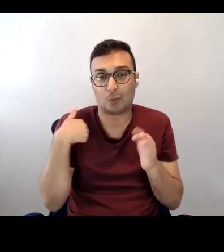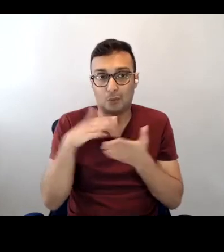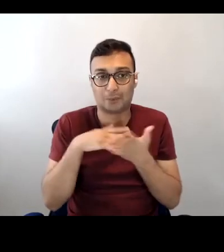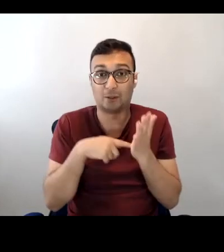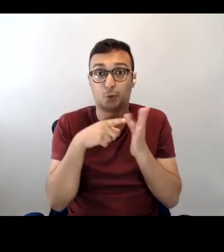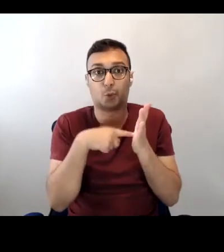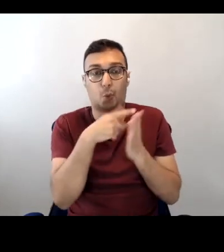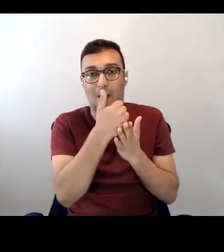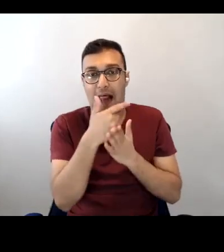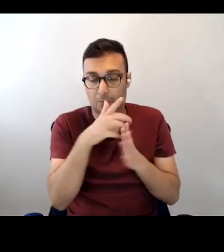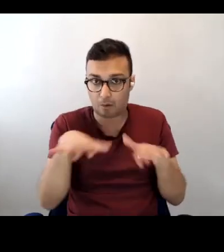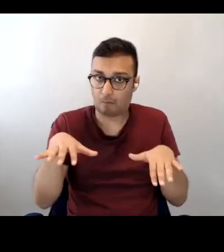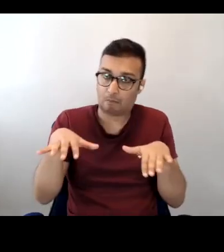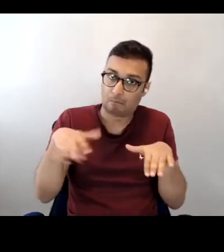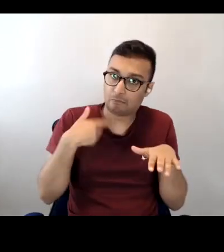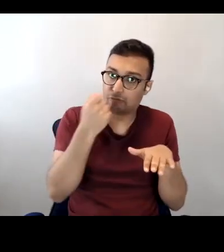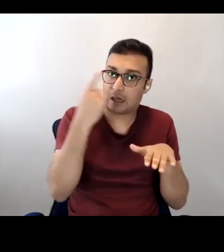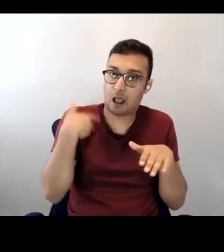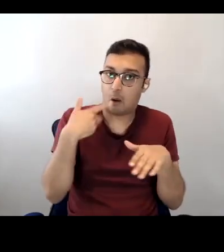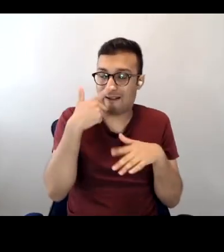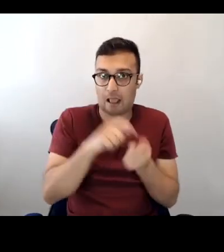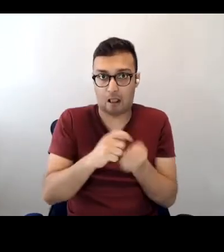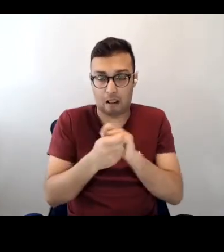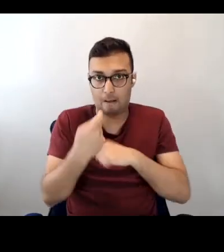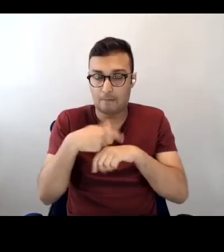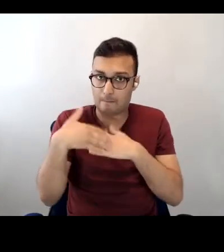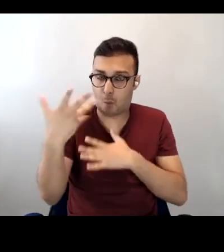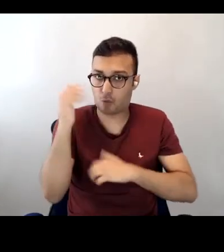So after saying this one, maybe I will